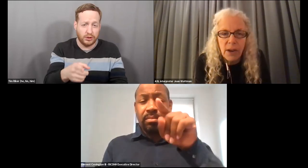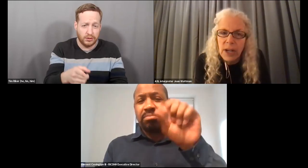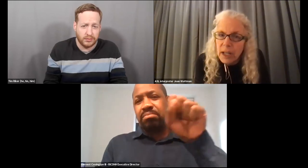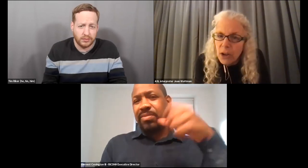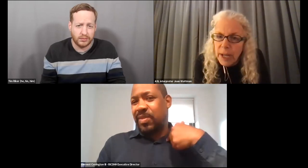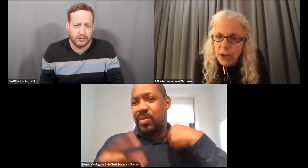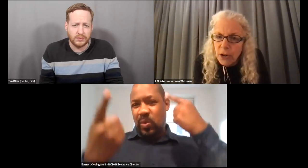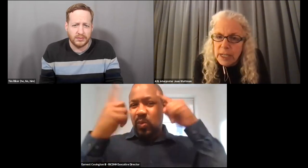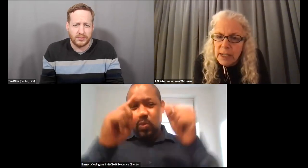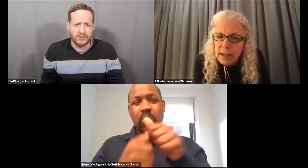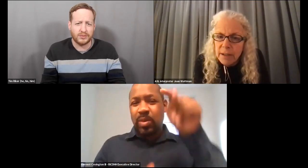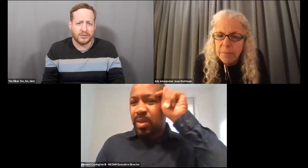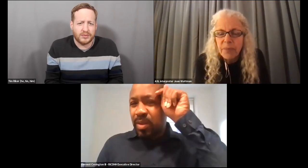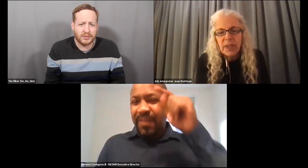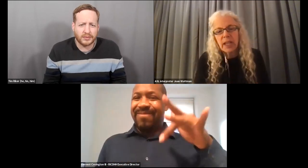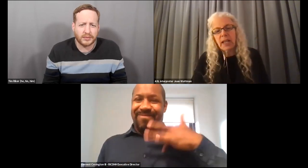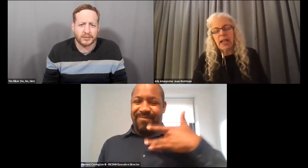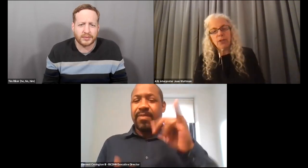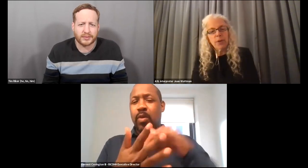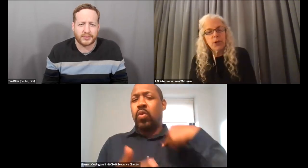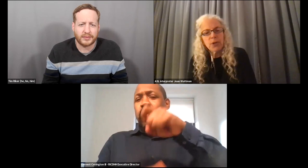Sorry, go ahead, Ernest. I agree with you, Tim.